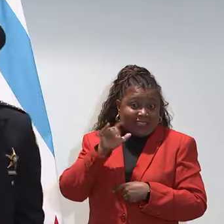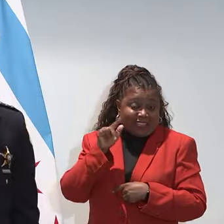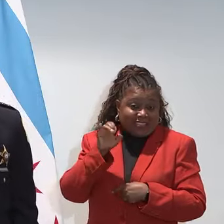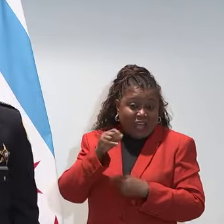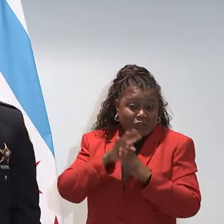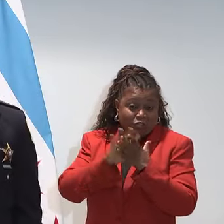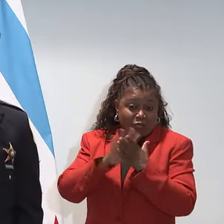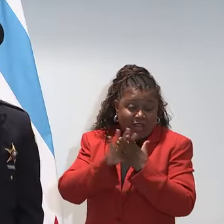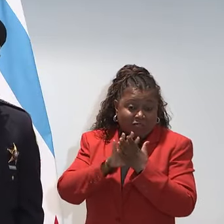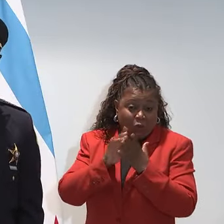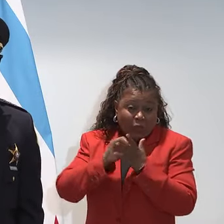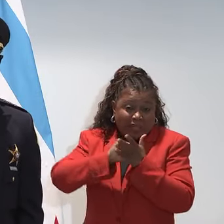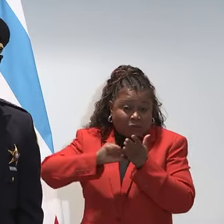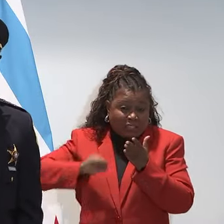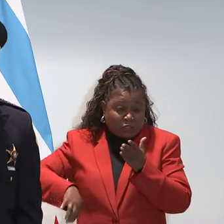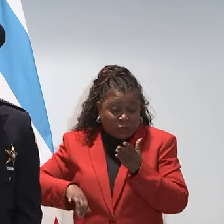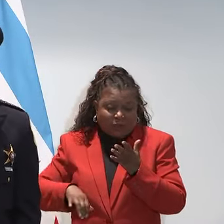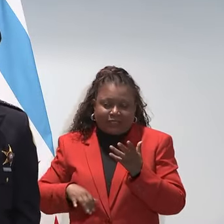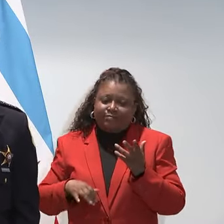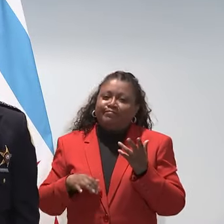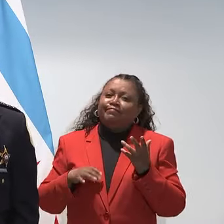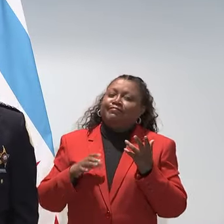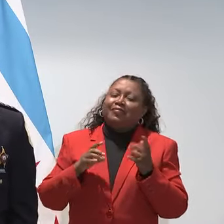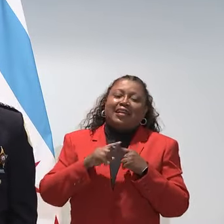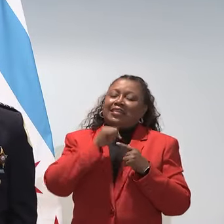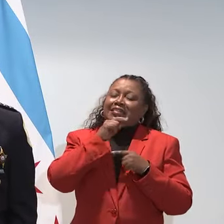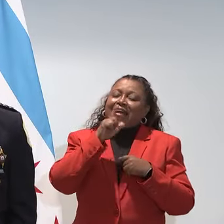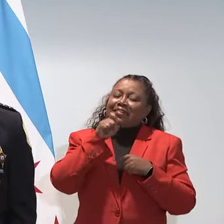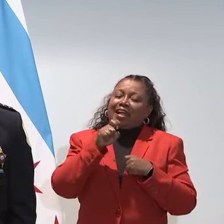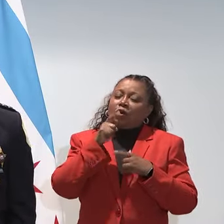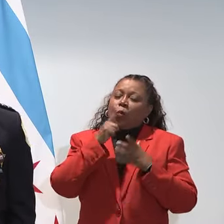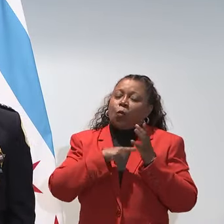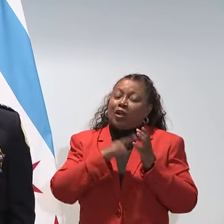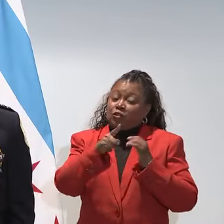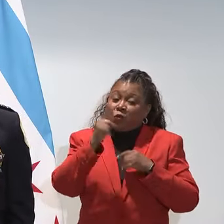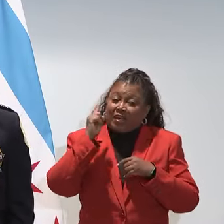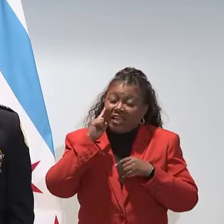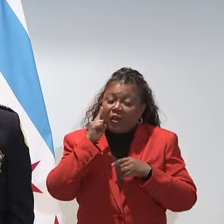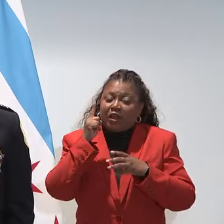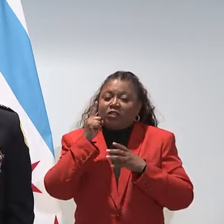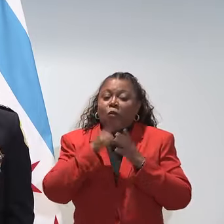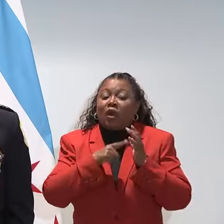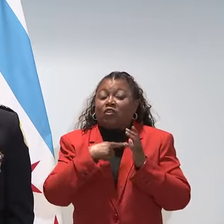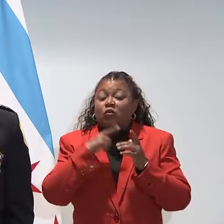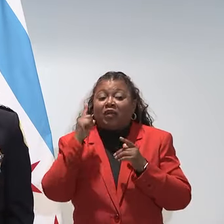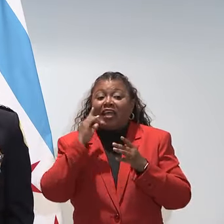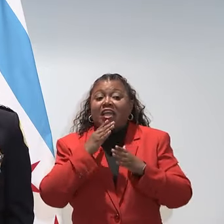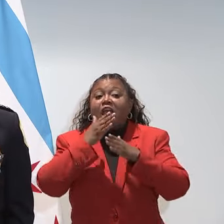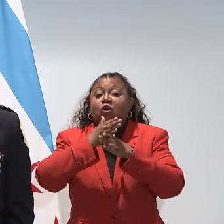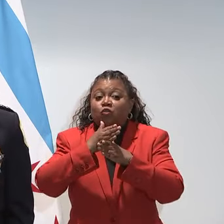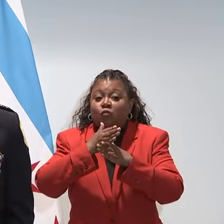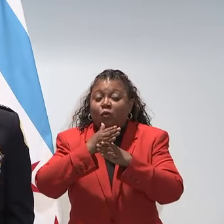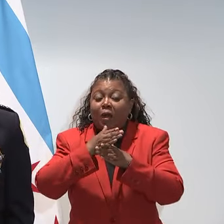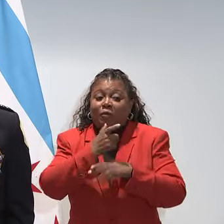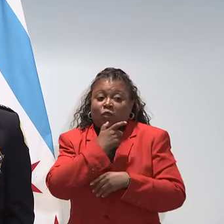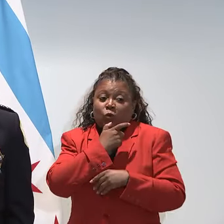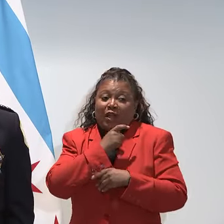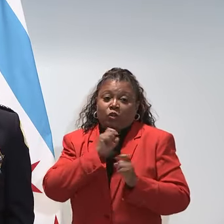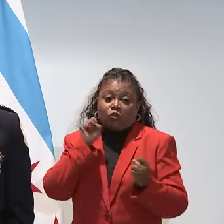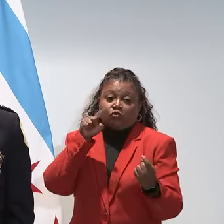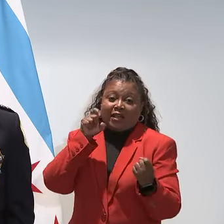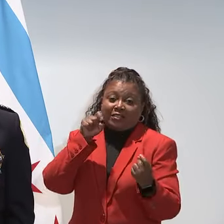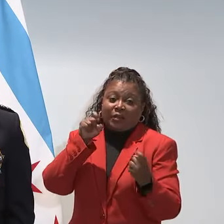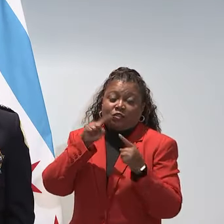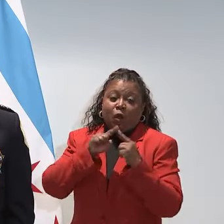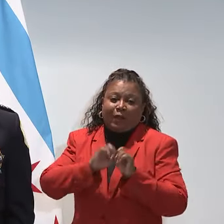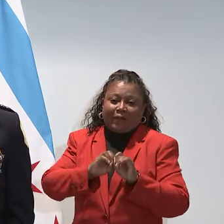traffic, or will that be excluded? So it's not necessarily what you hear, it's whether you can interrupt the radio transmissions.